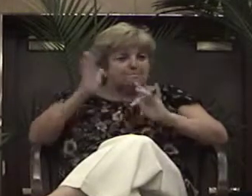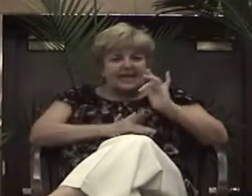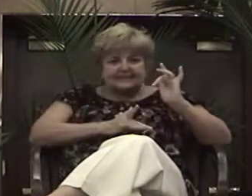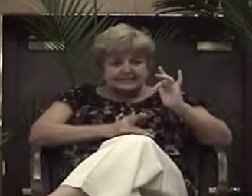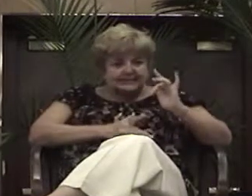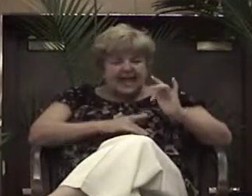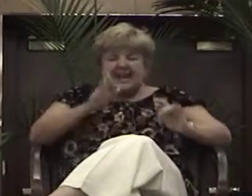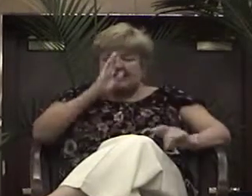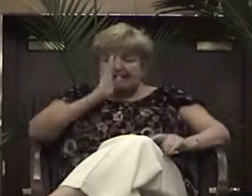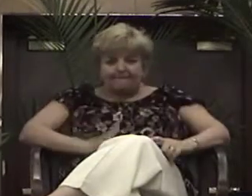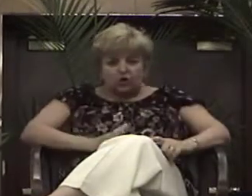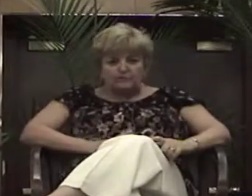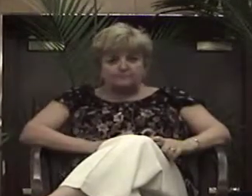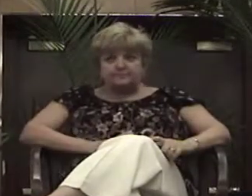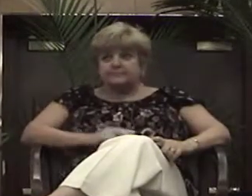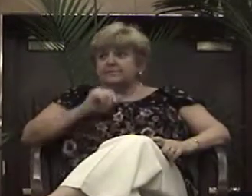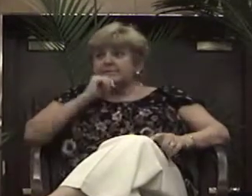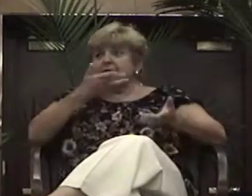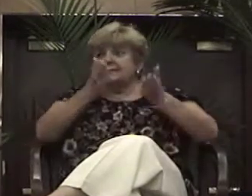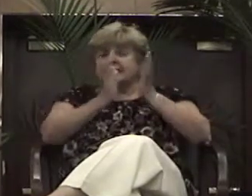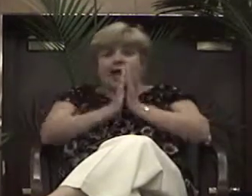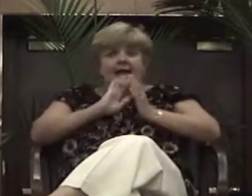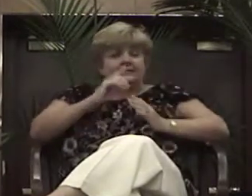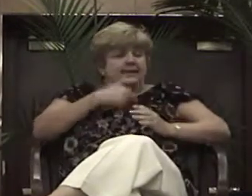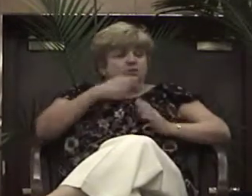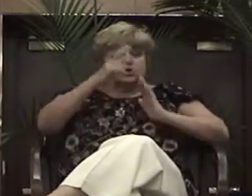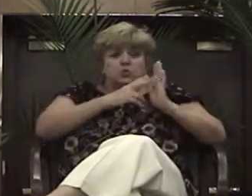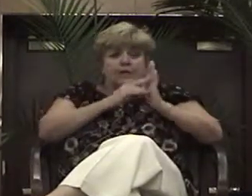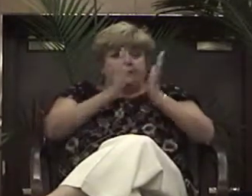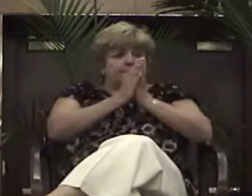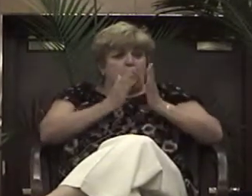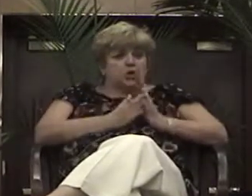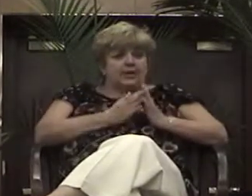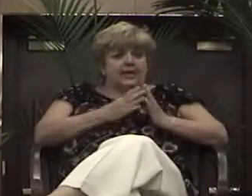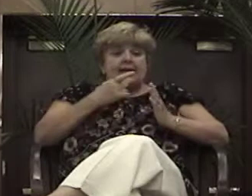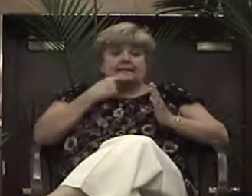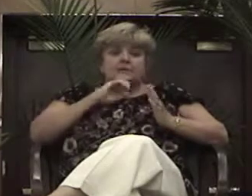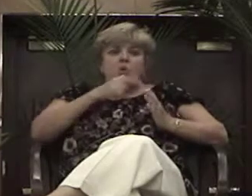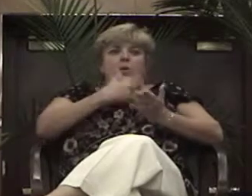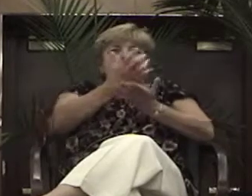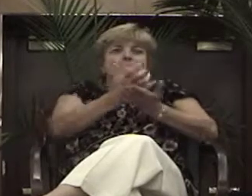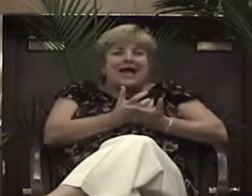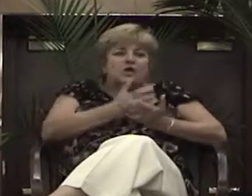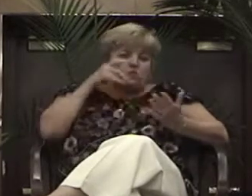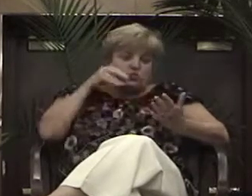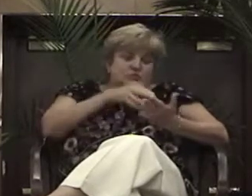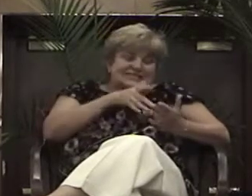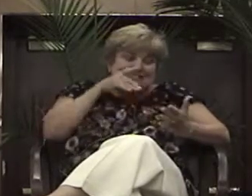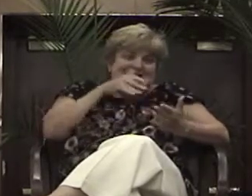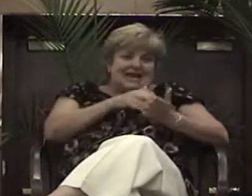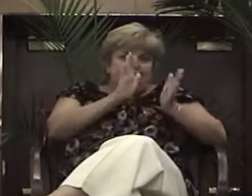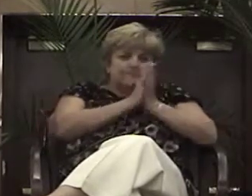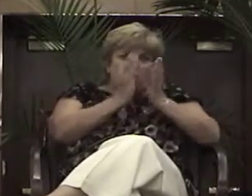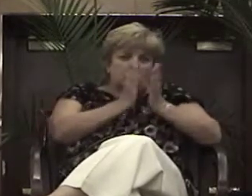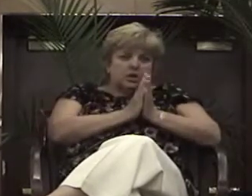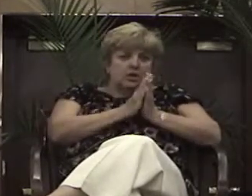It doesn't ask us to read this book. It says, we beg of you to study this book. A lot of difference between reading it and studying it.